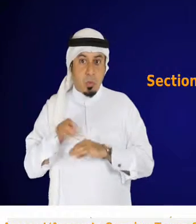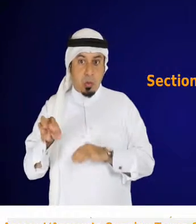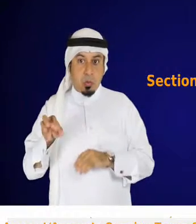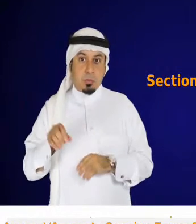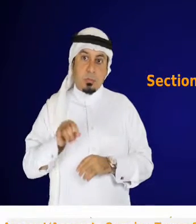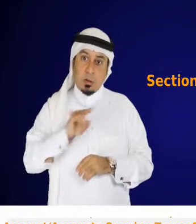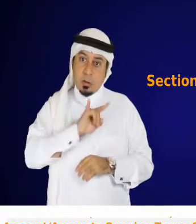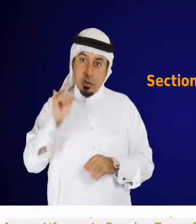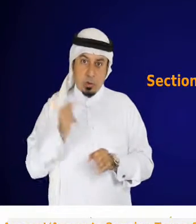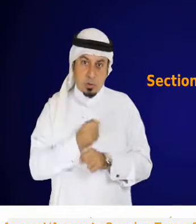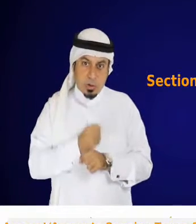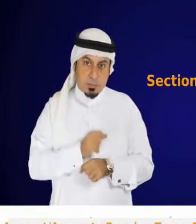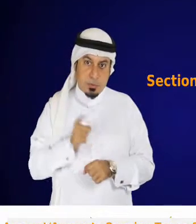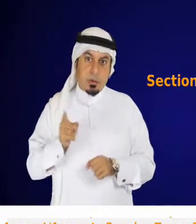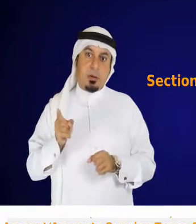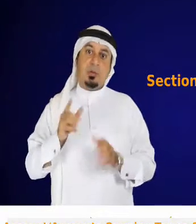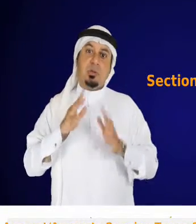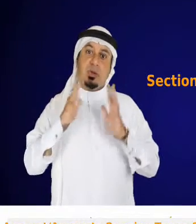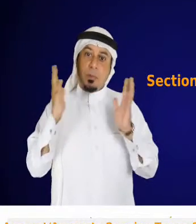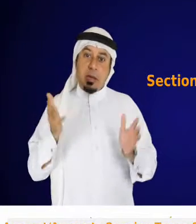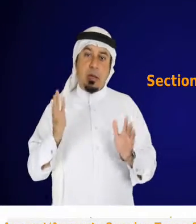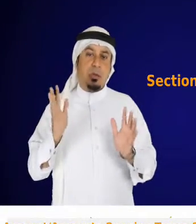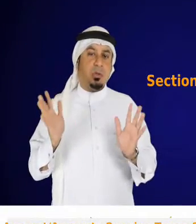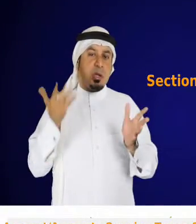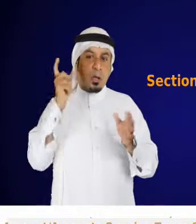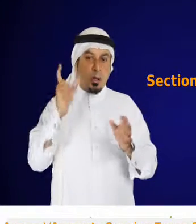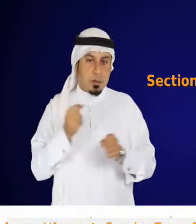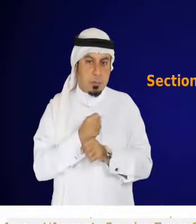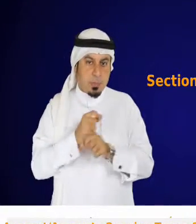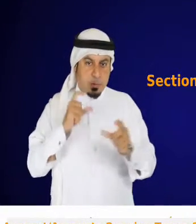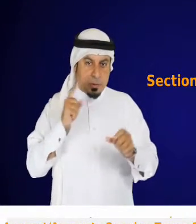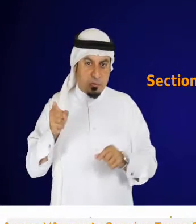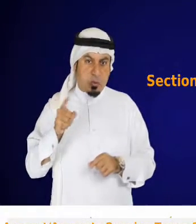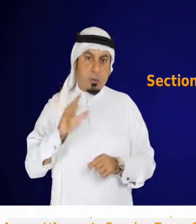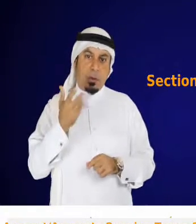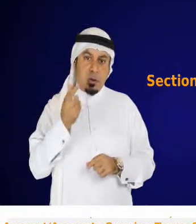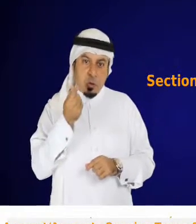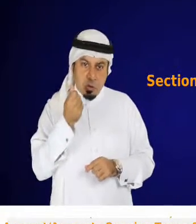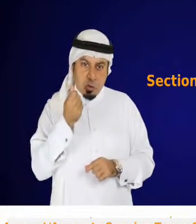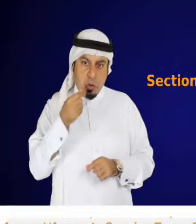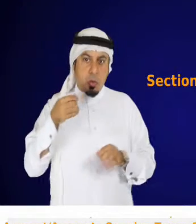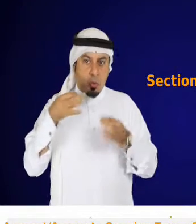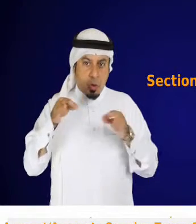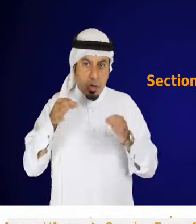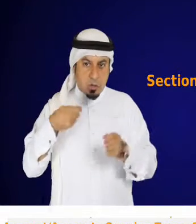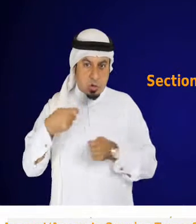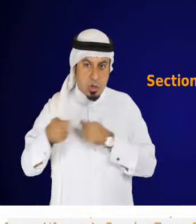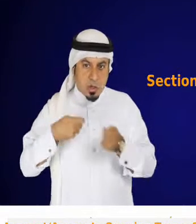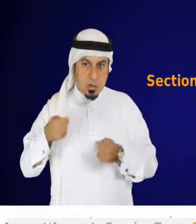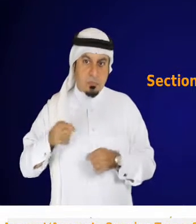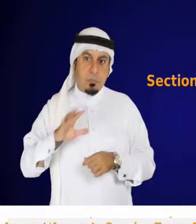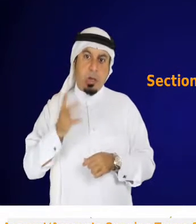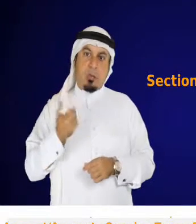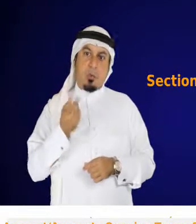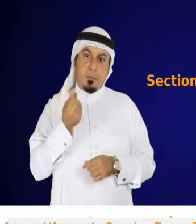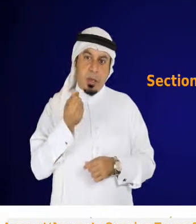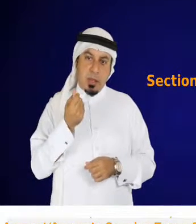trust as stipulated in the criminal law. And the bank shall have the right in this case to debit this amount to his account and charge the